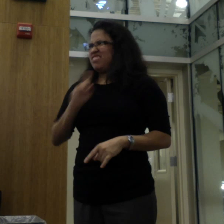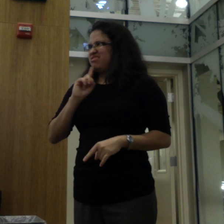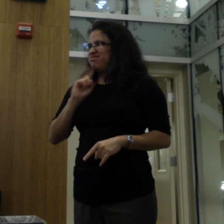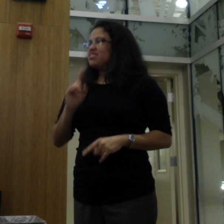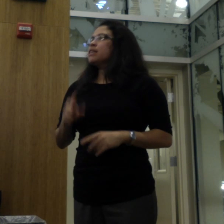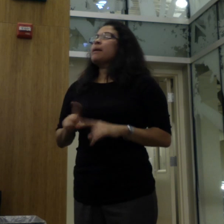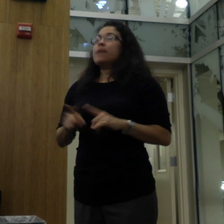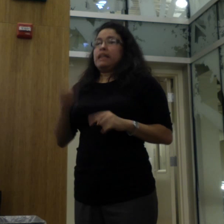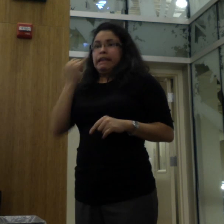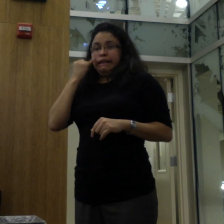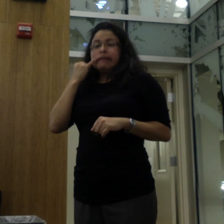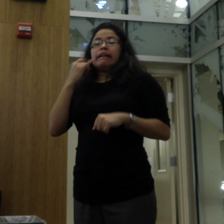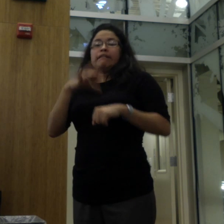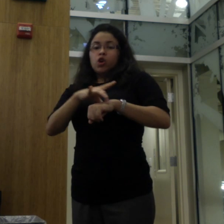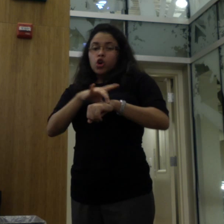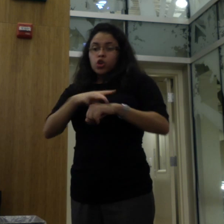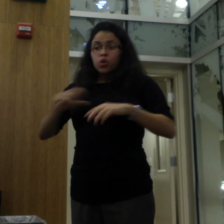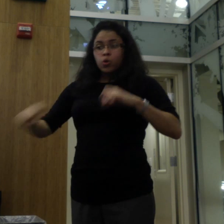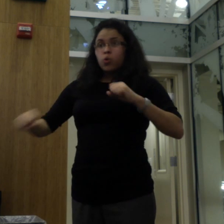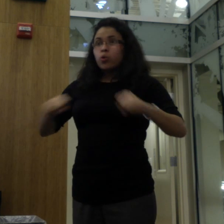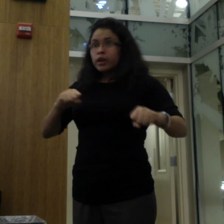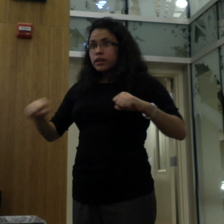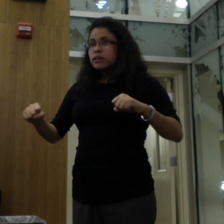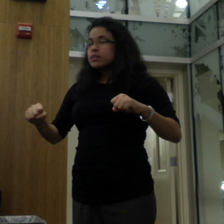earthquake, stand